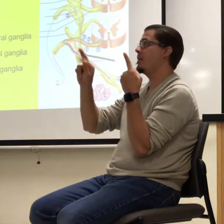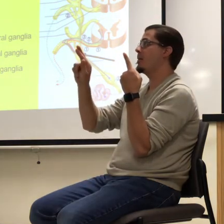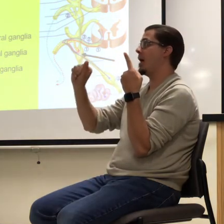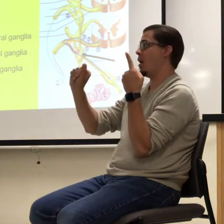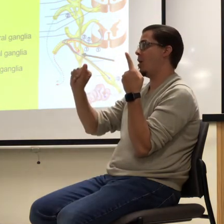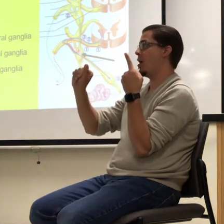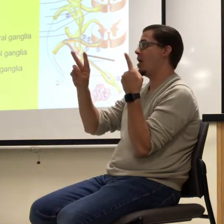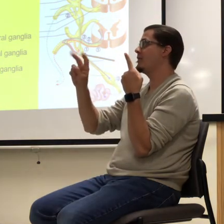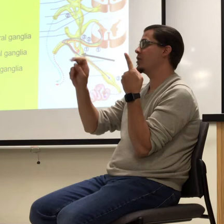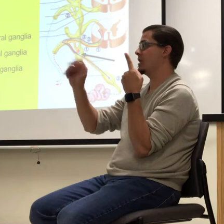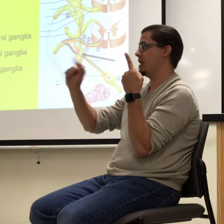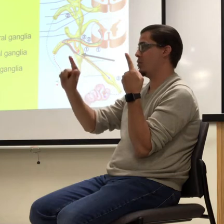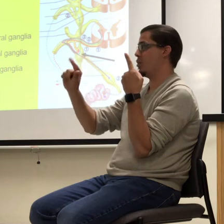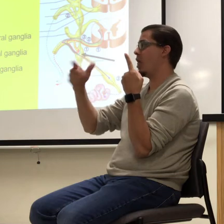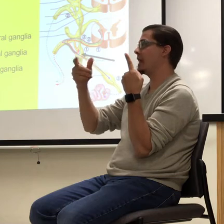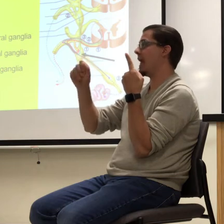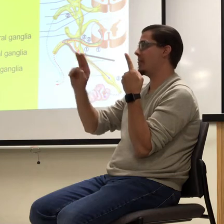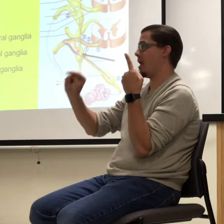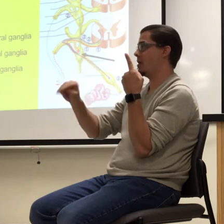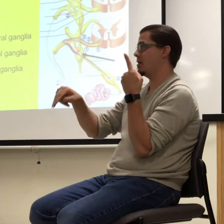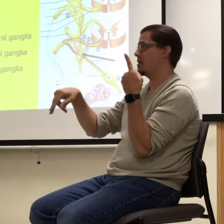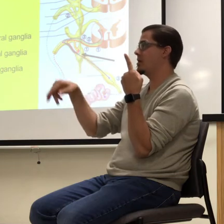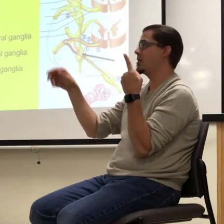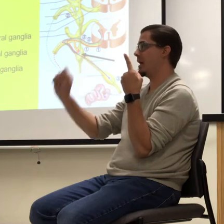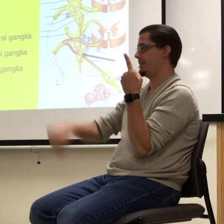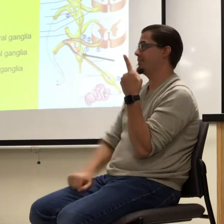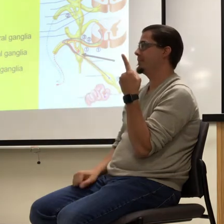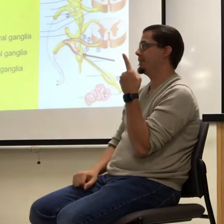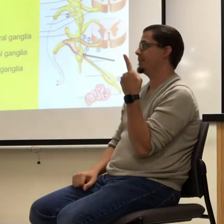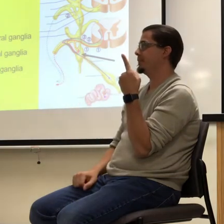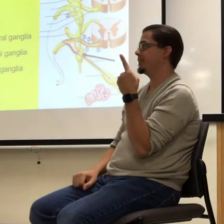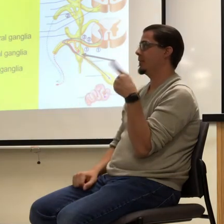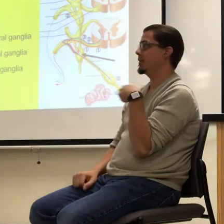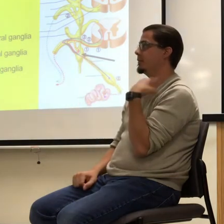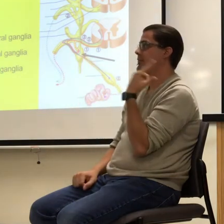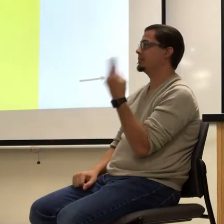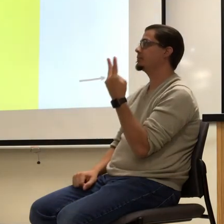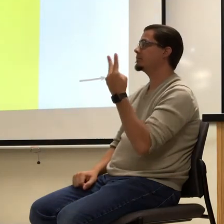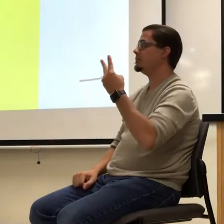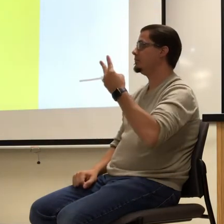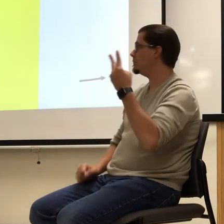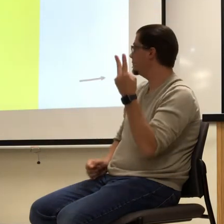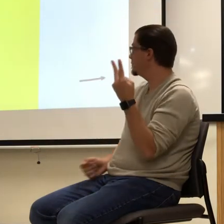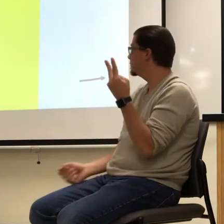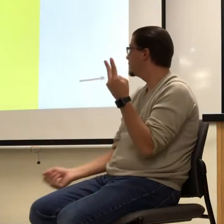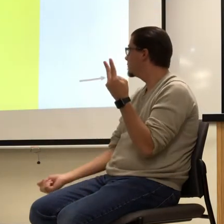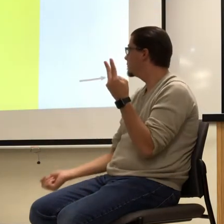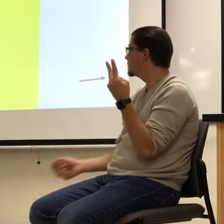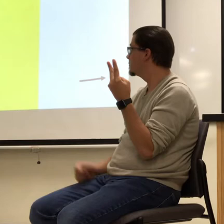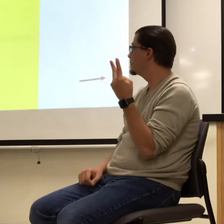Paravertebral ganglion. Yeah, very good. Number two,